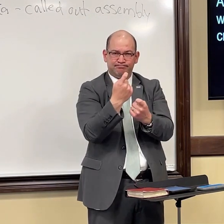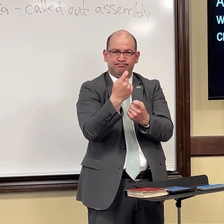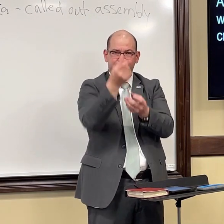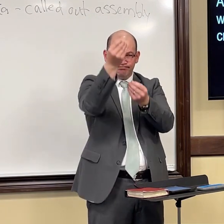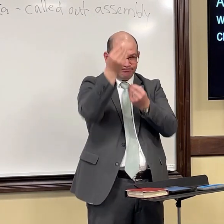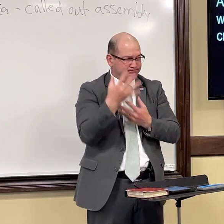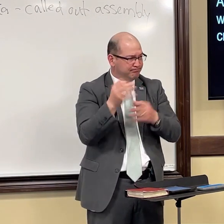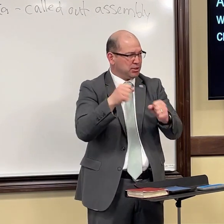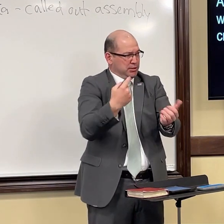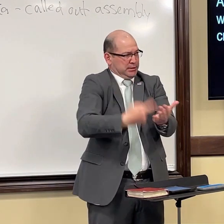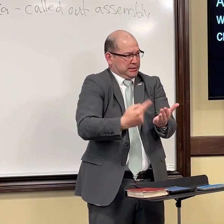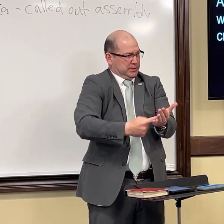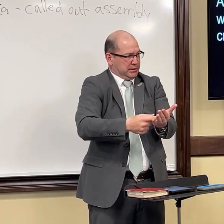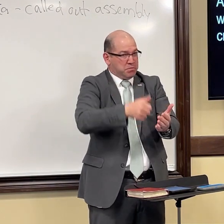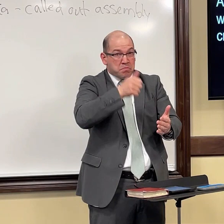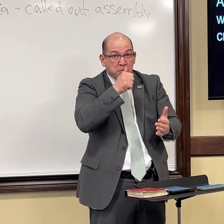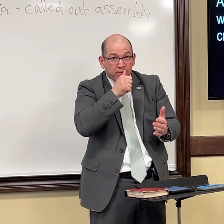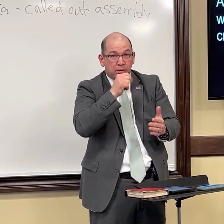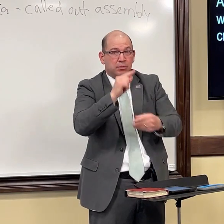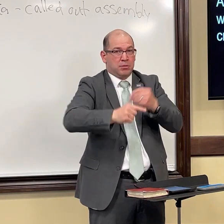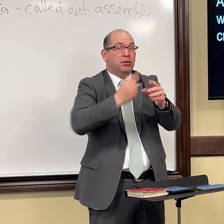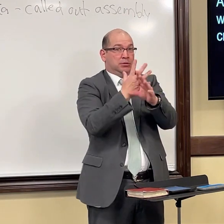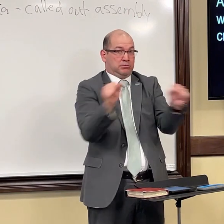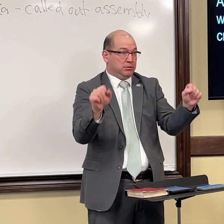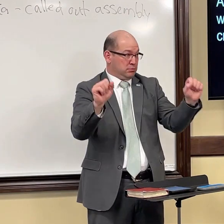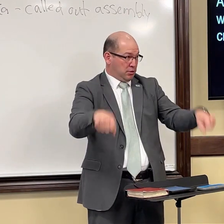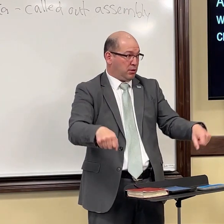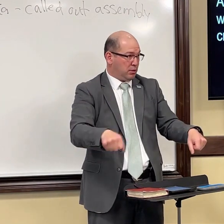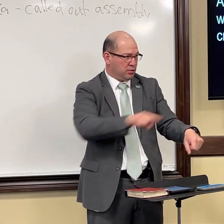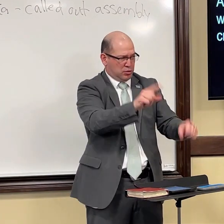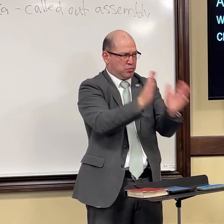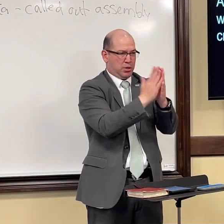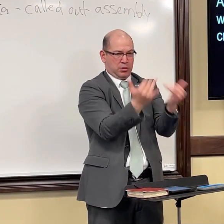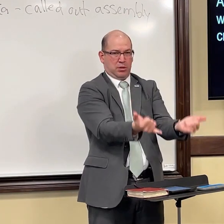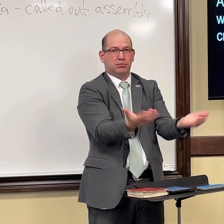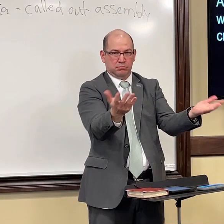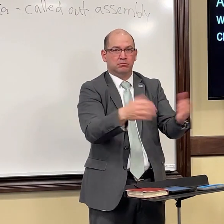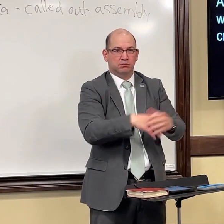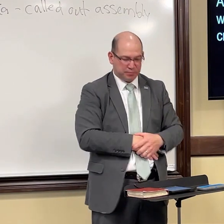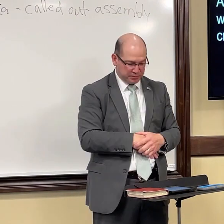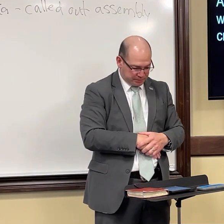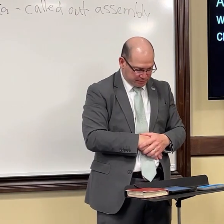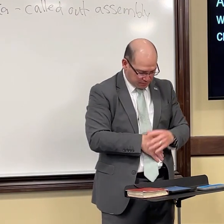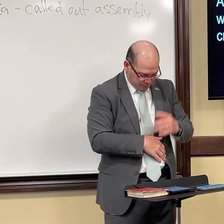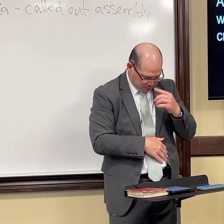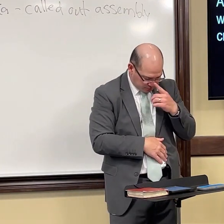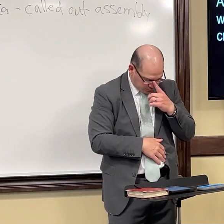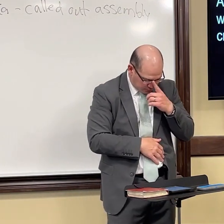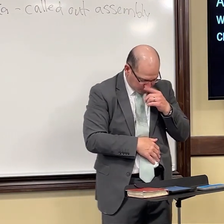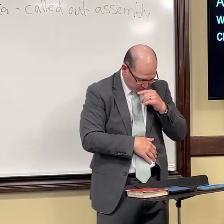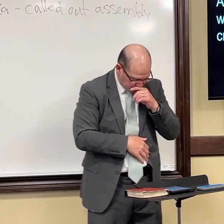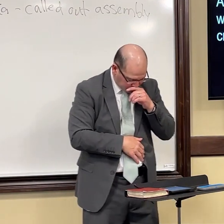If there's something that we need to talk about, something we need to discuss, maybe it's private, we can do that now.